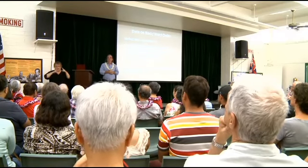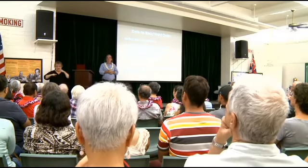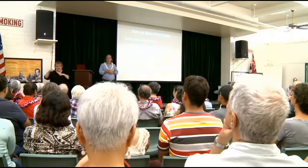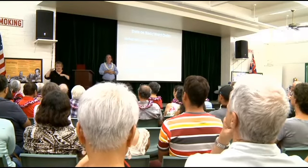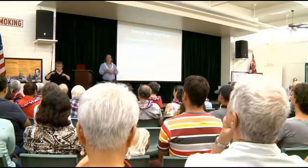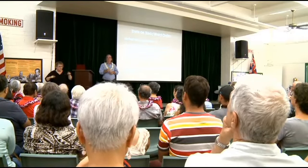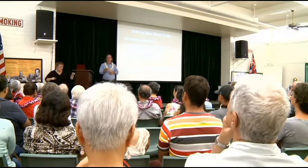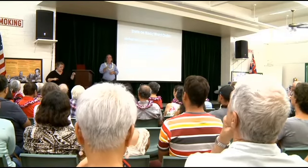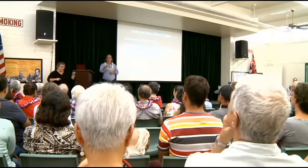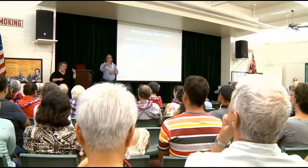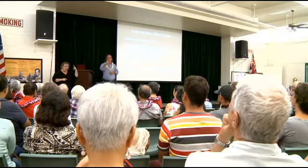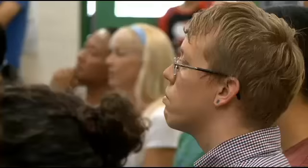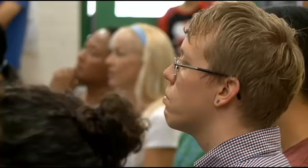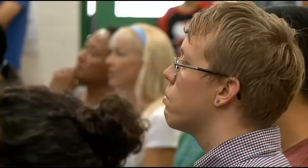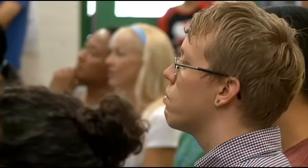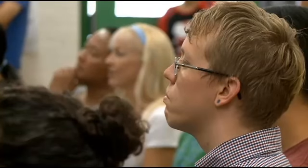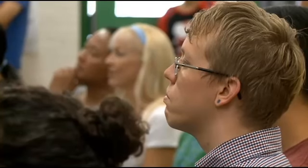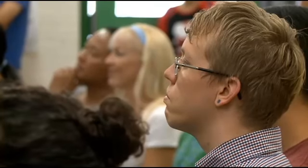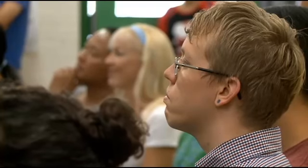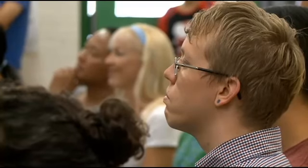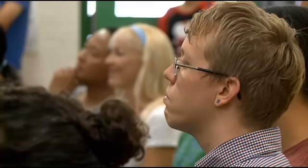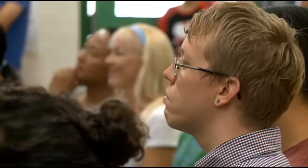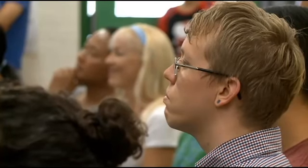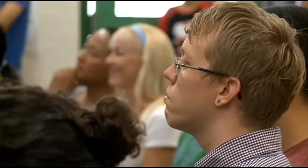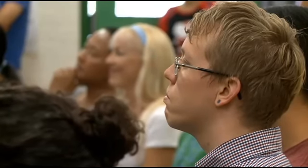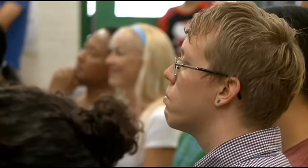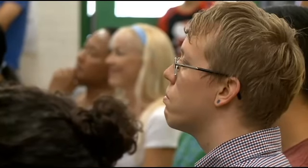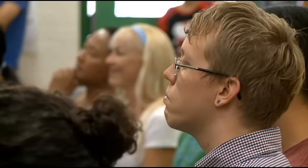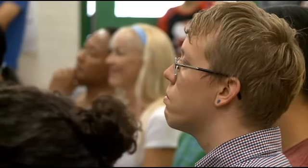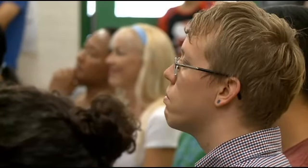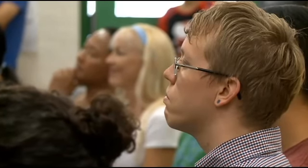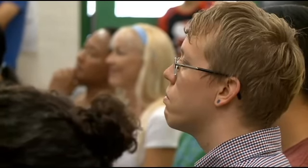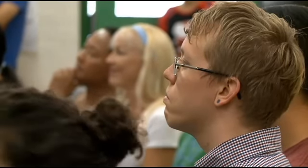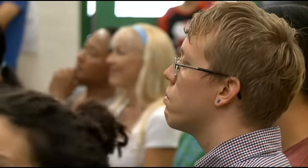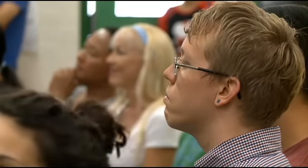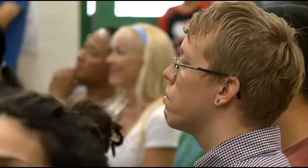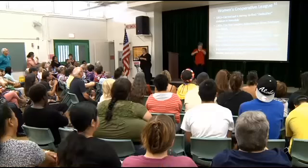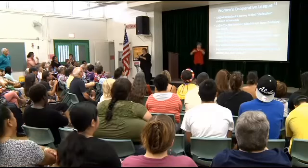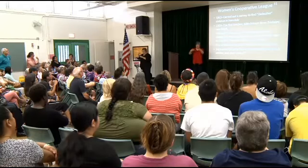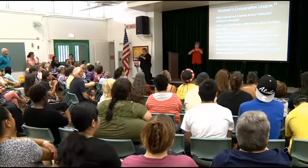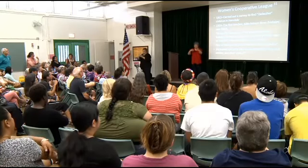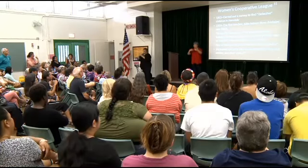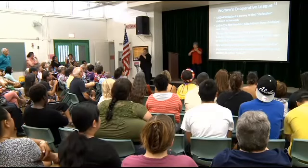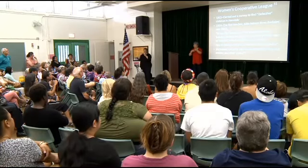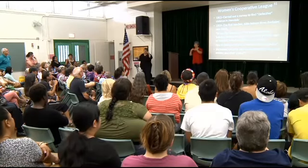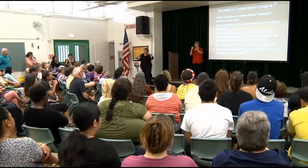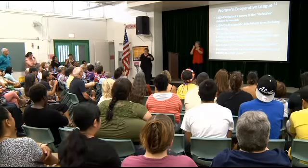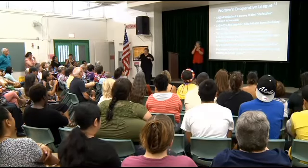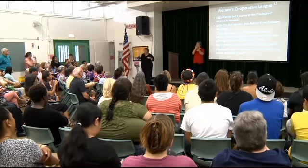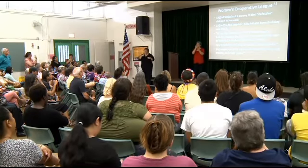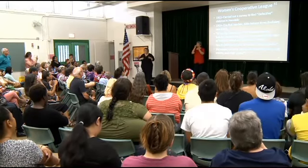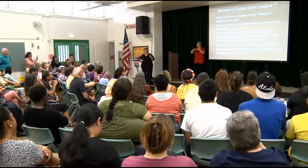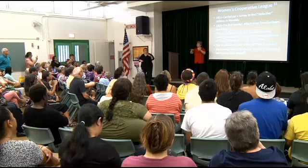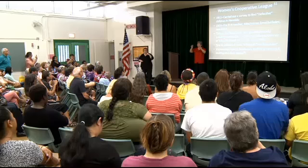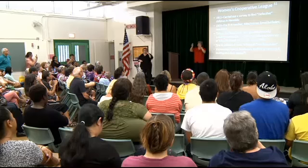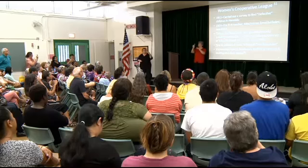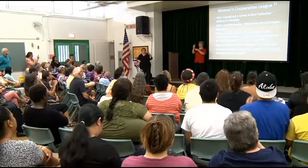linguists told the group that it may also be older than American Sign Language, or ASL, which is familiar even to people who can hear. Hawaii